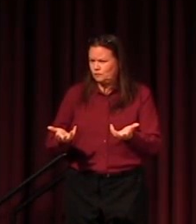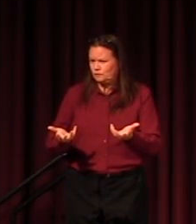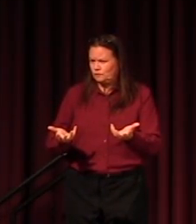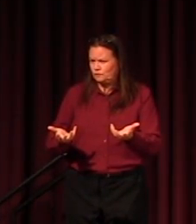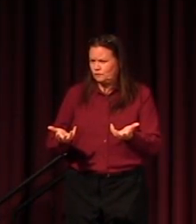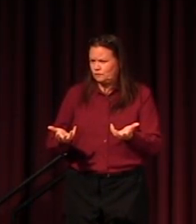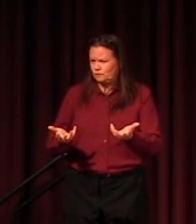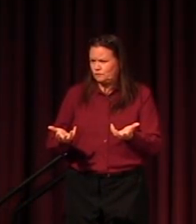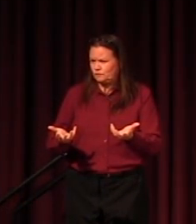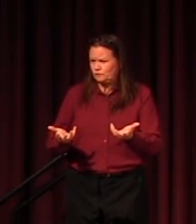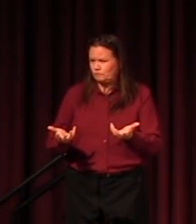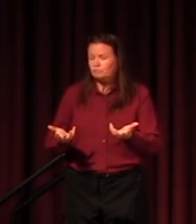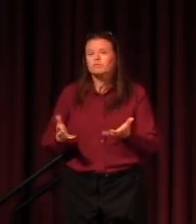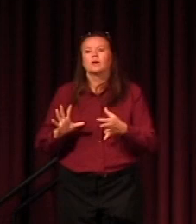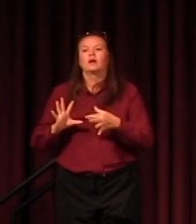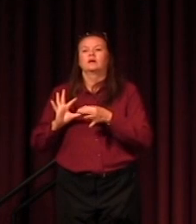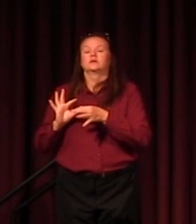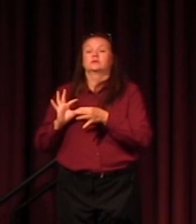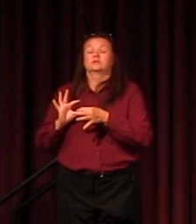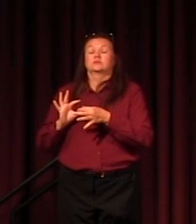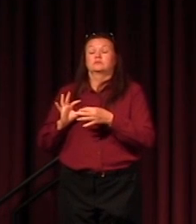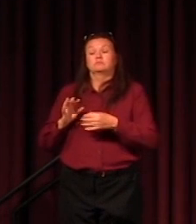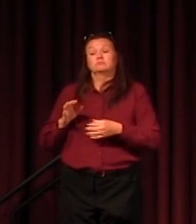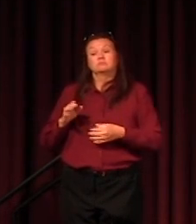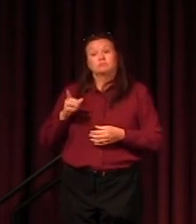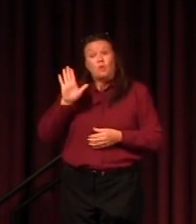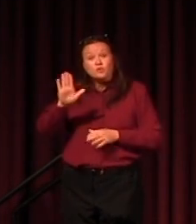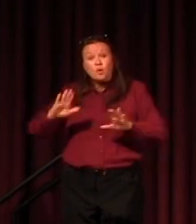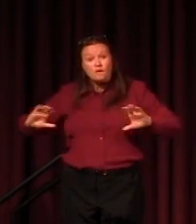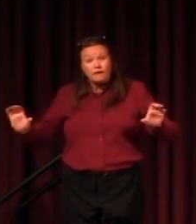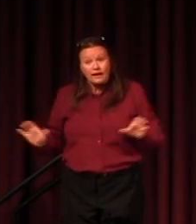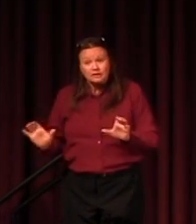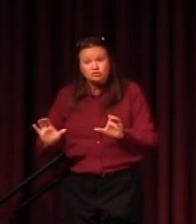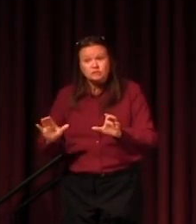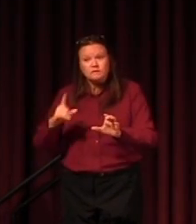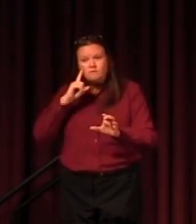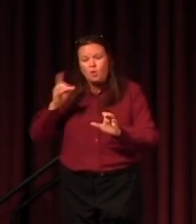Choosing unity is an act of love.